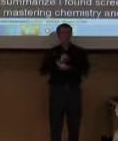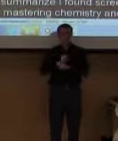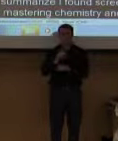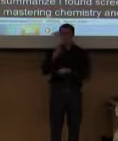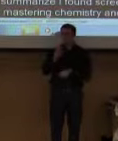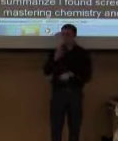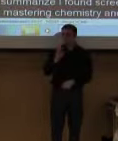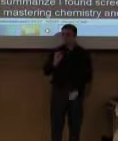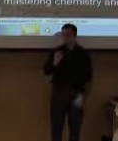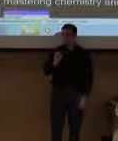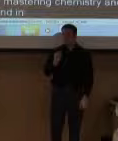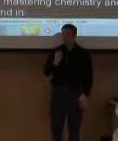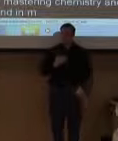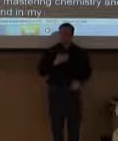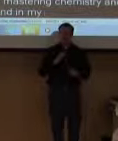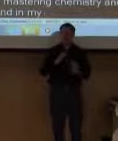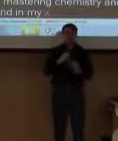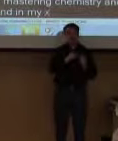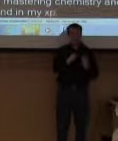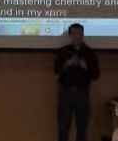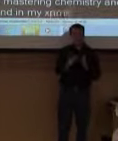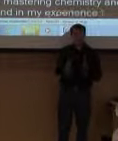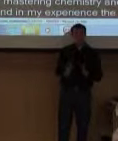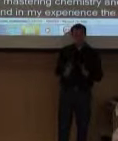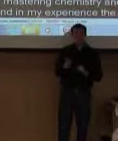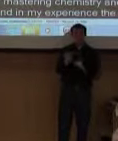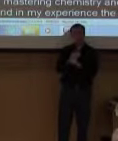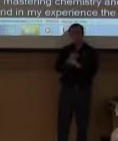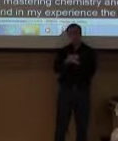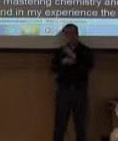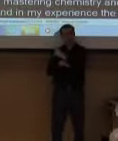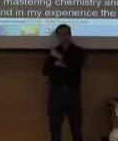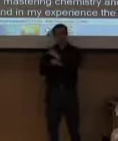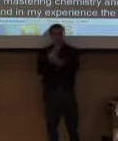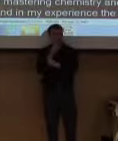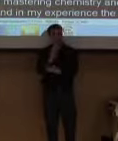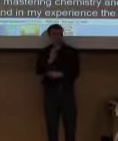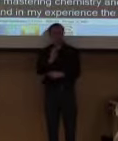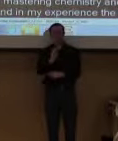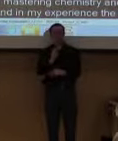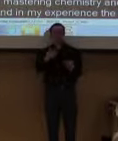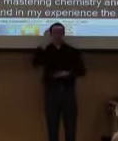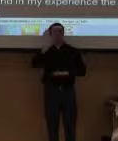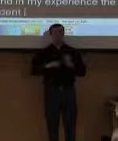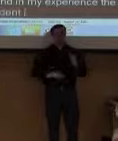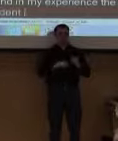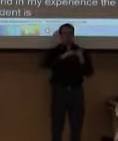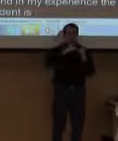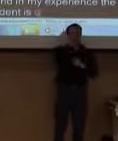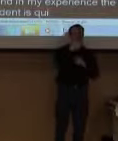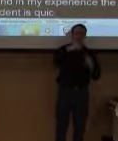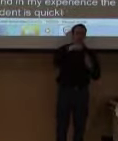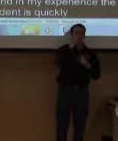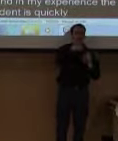my experience that the feedback I could give to a student using this feature was quicker than I could give in a face-to-face